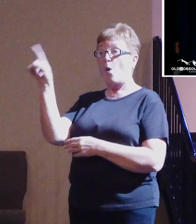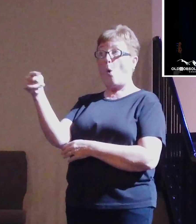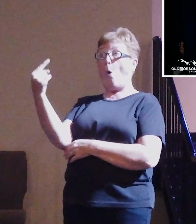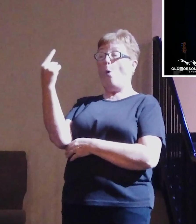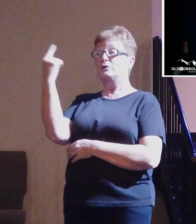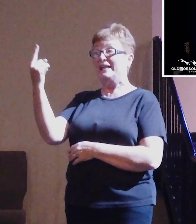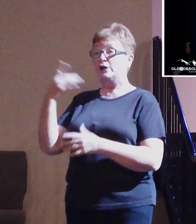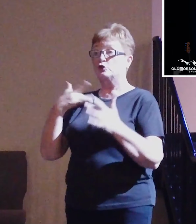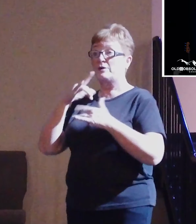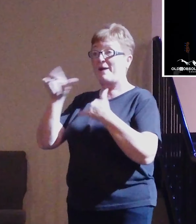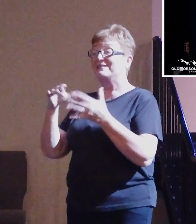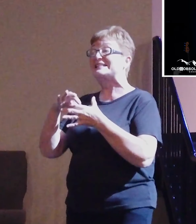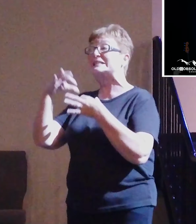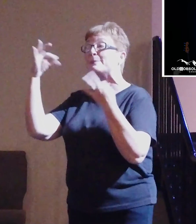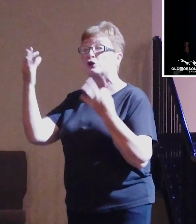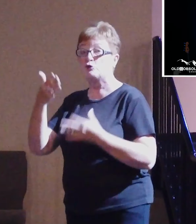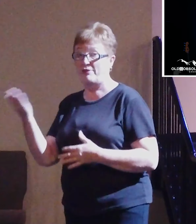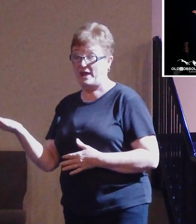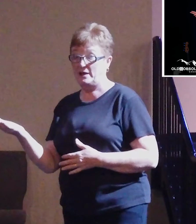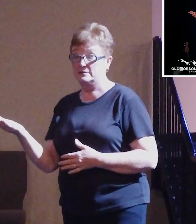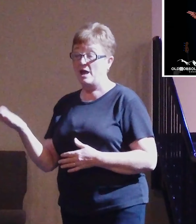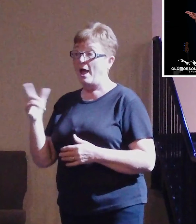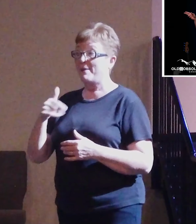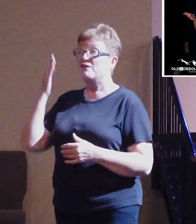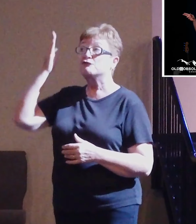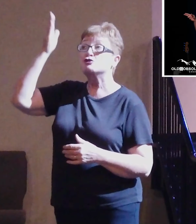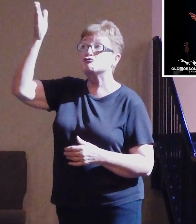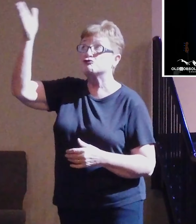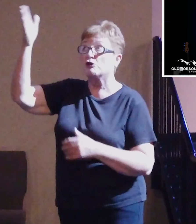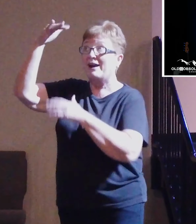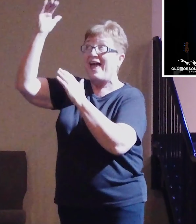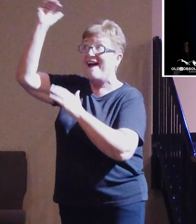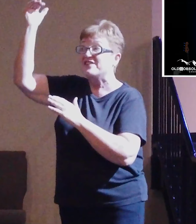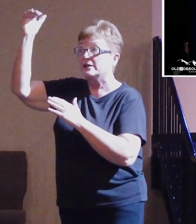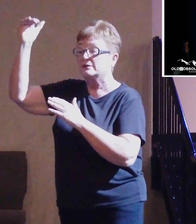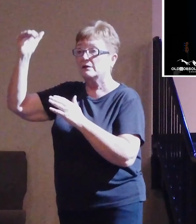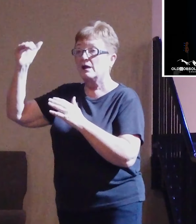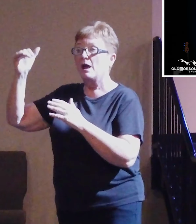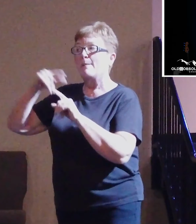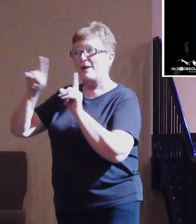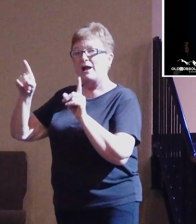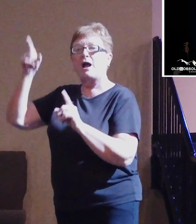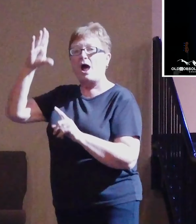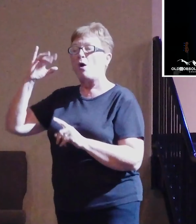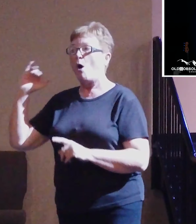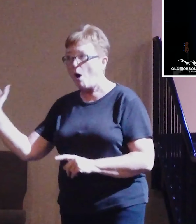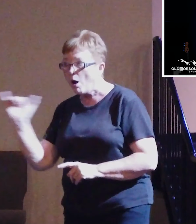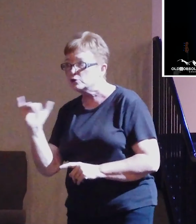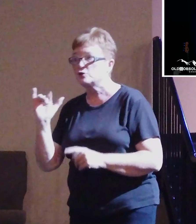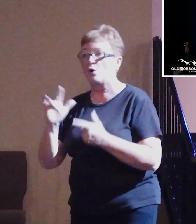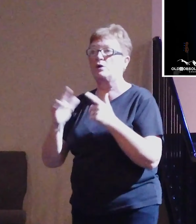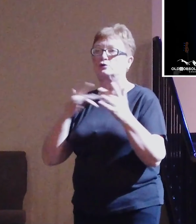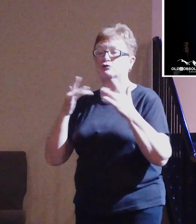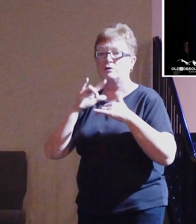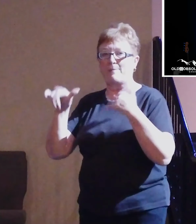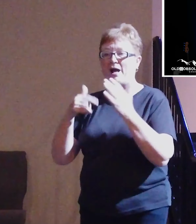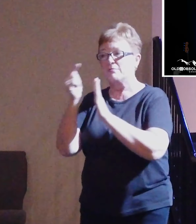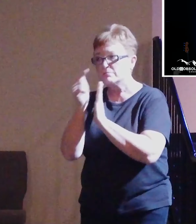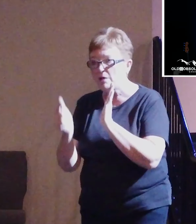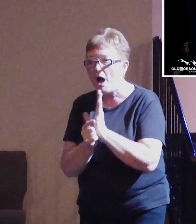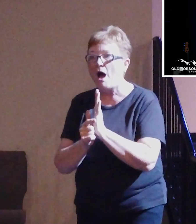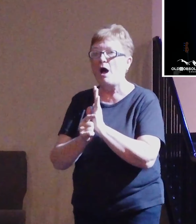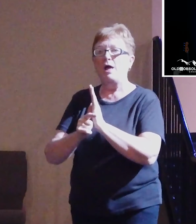matters, futuristic matters, but he's also concerned about law and justice and order